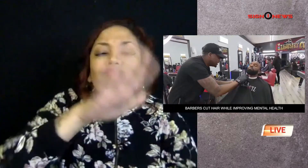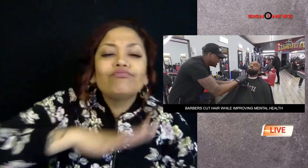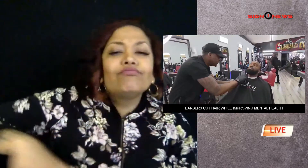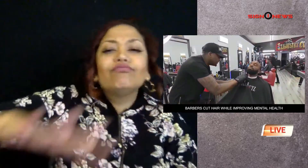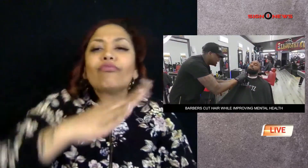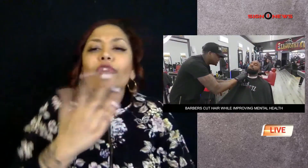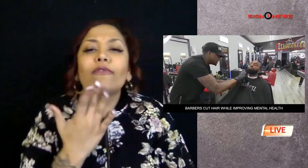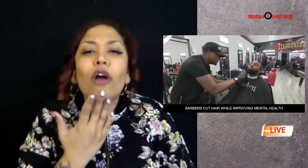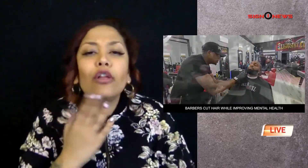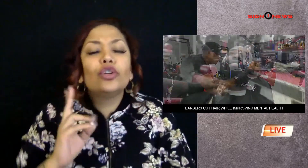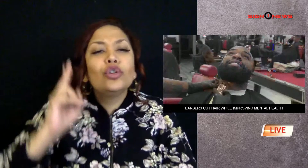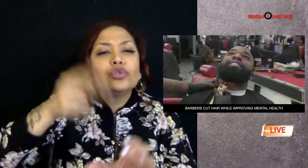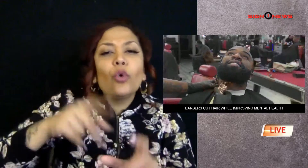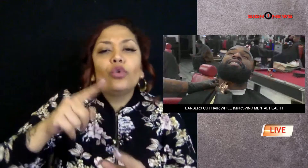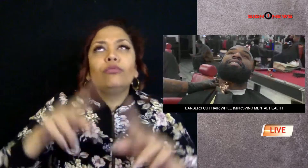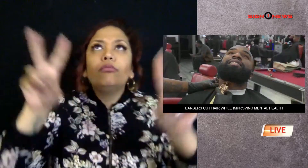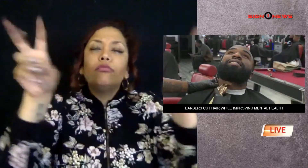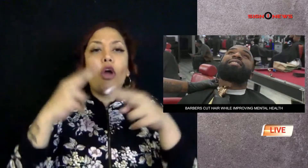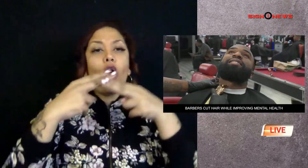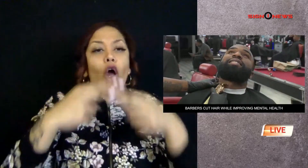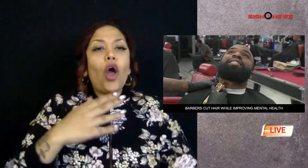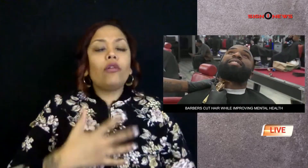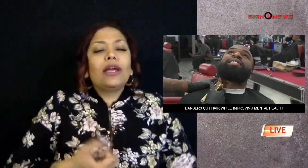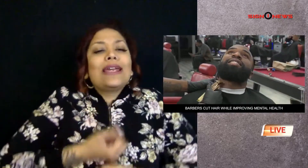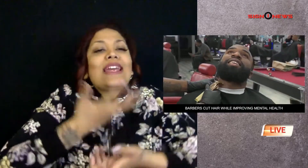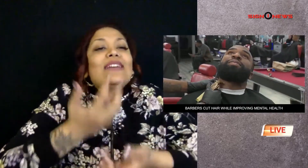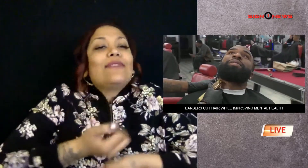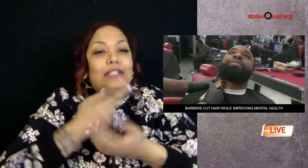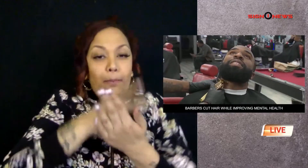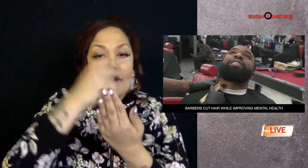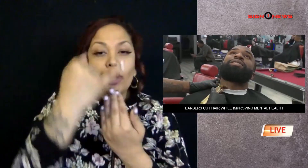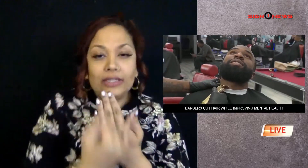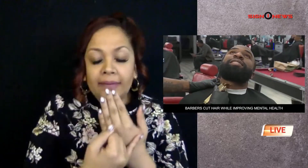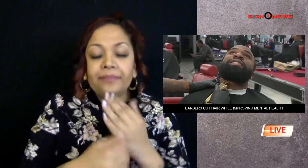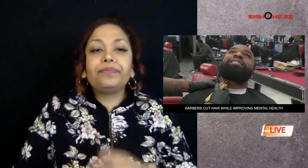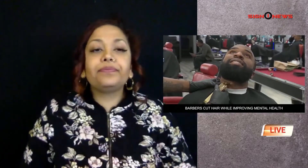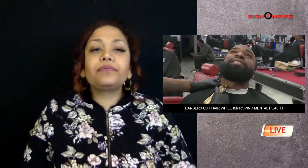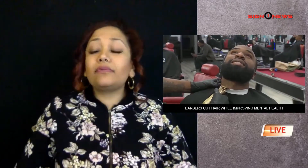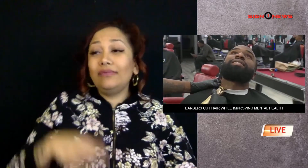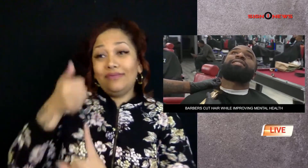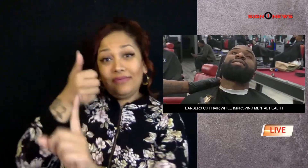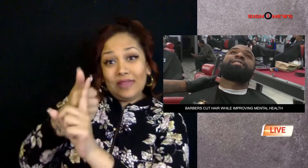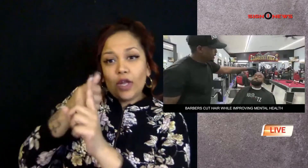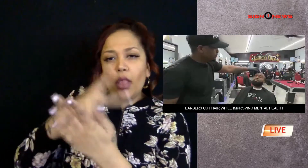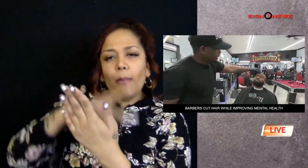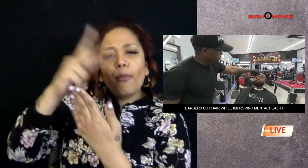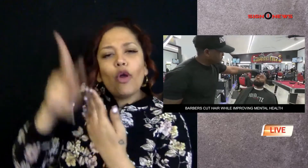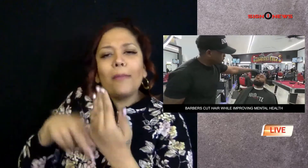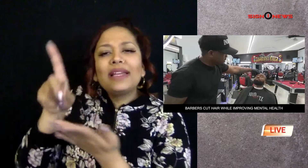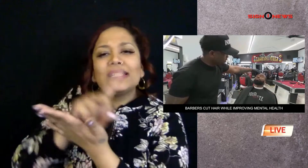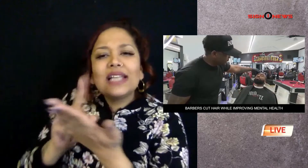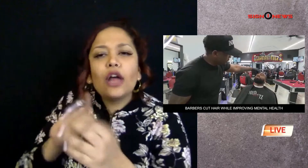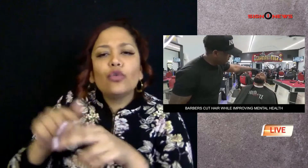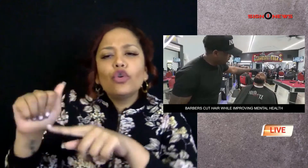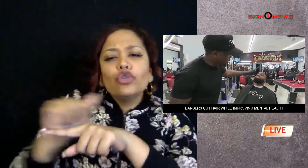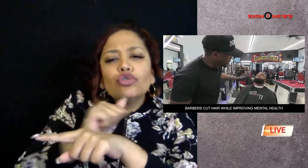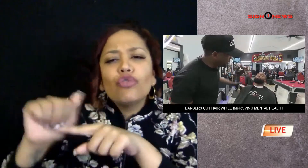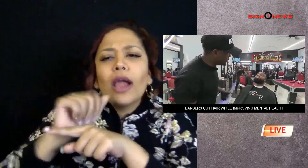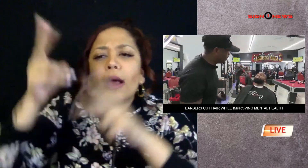Barbers across the country in communities of color are joining the Confess Project.